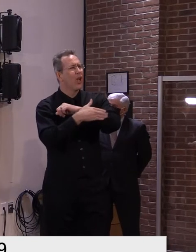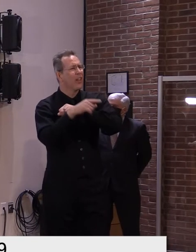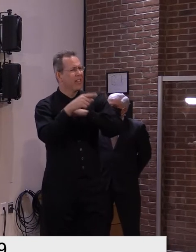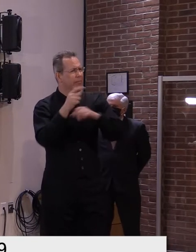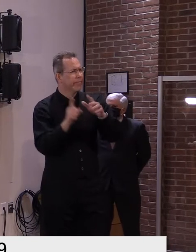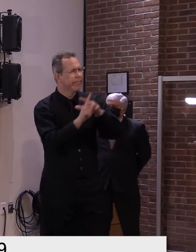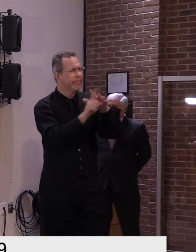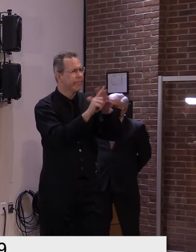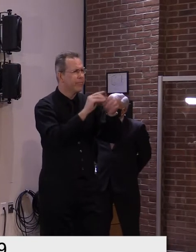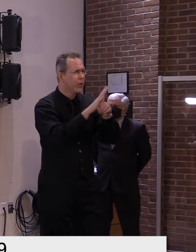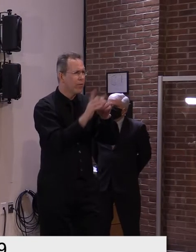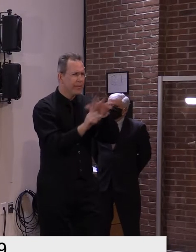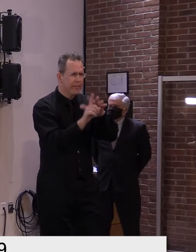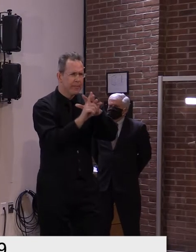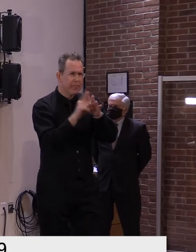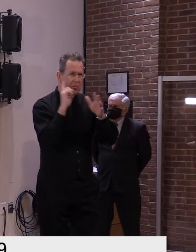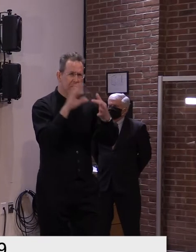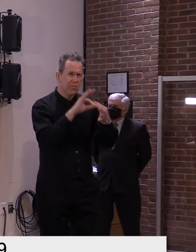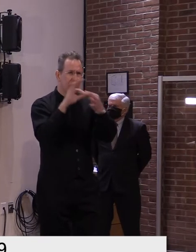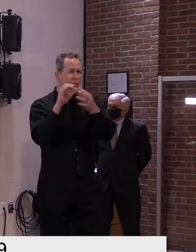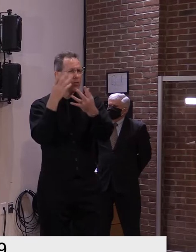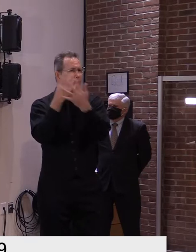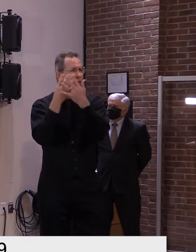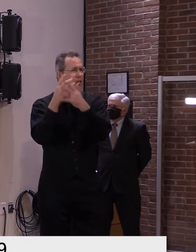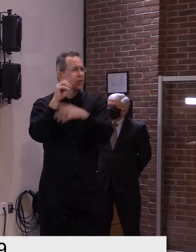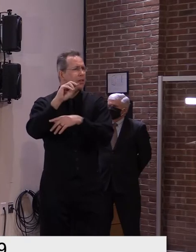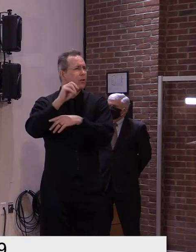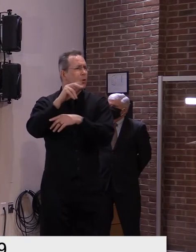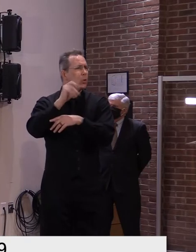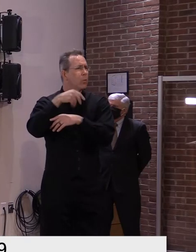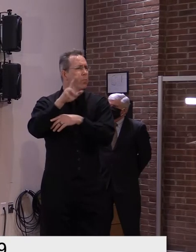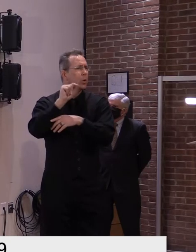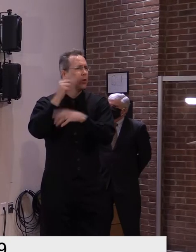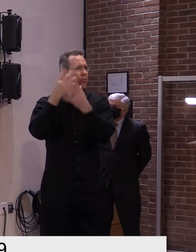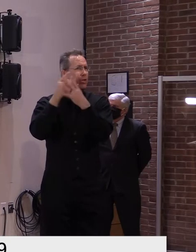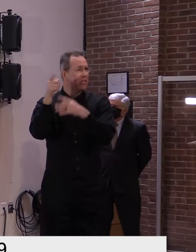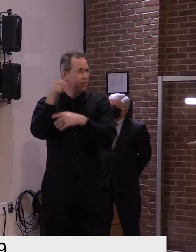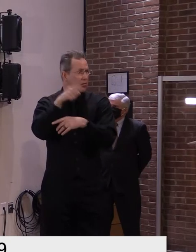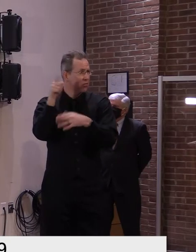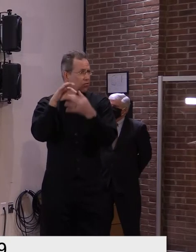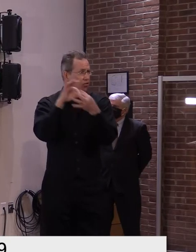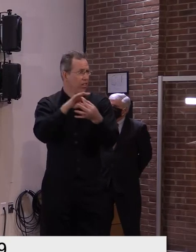involved in the high number of cases that we're experiencing right now.